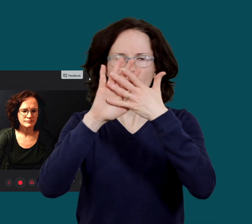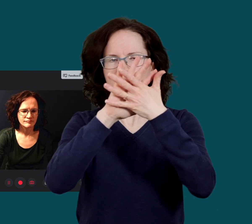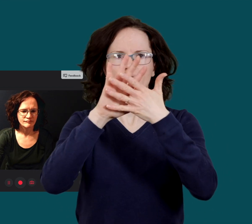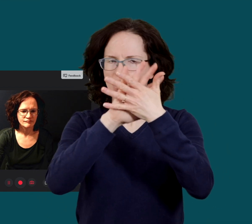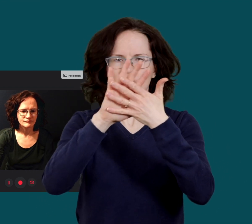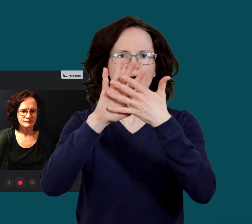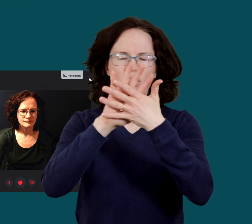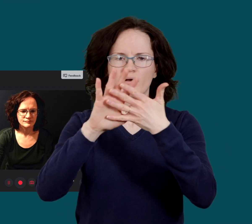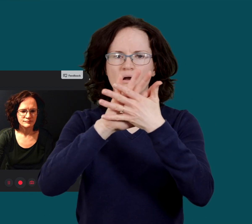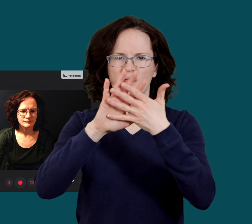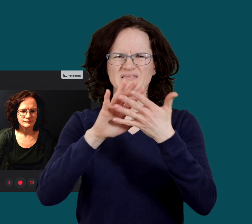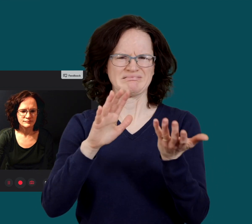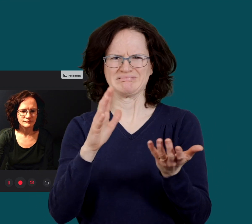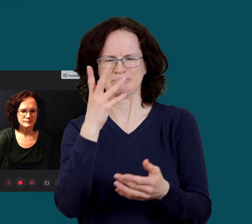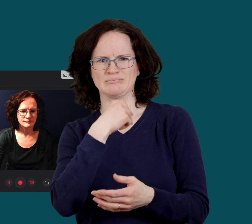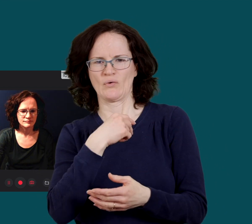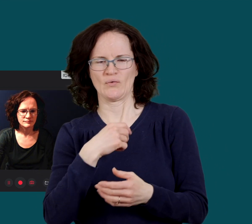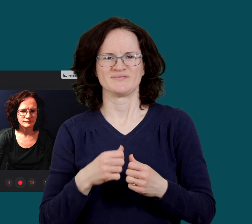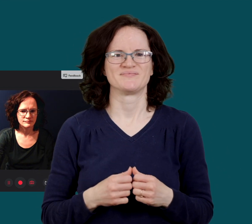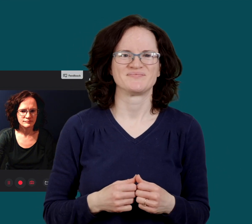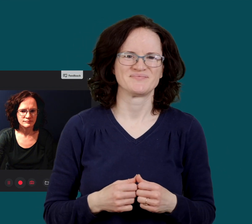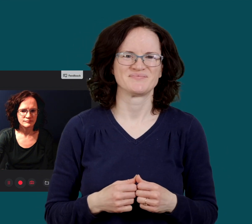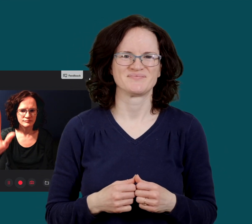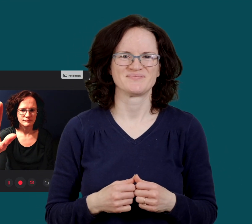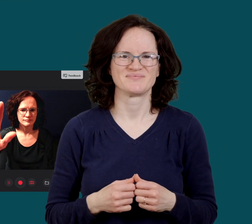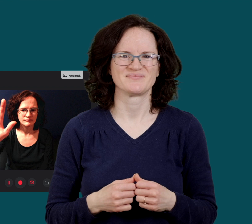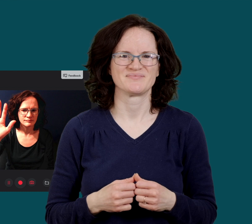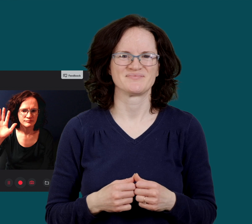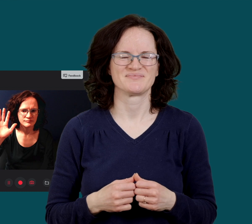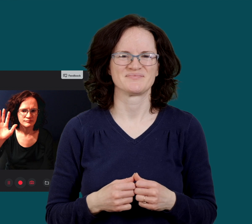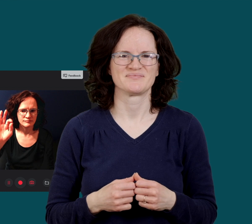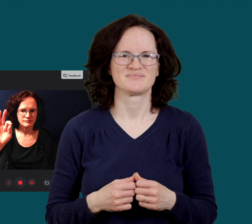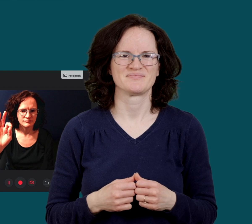hands, then your face, then your hands, resulting in a blurry image. Not pretty.